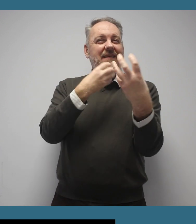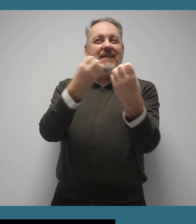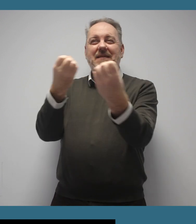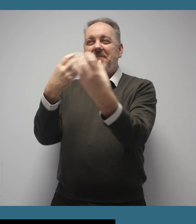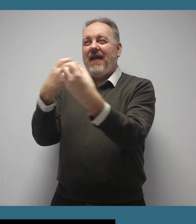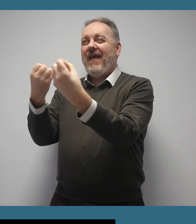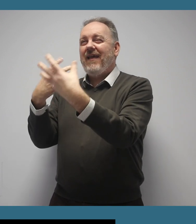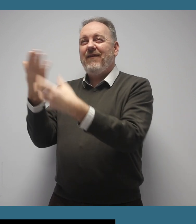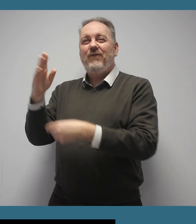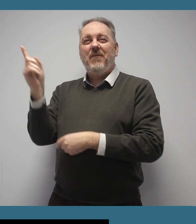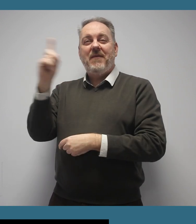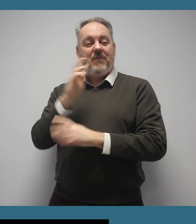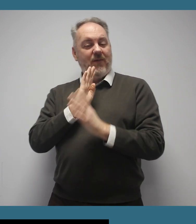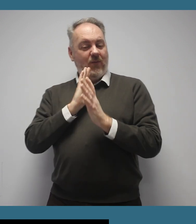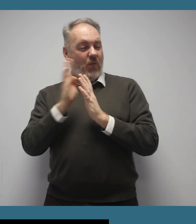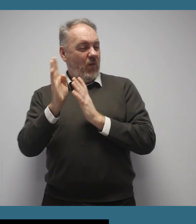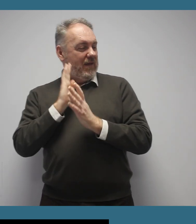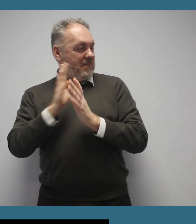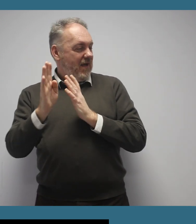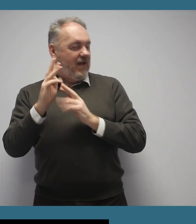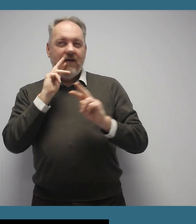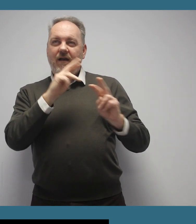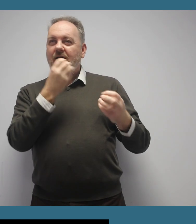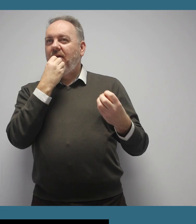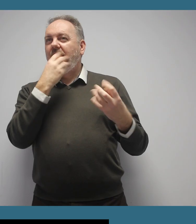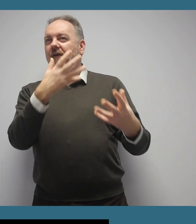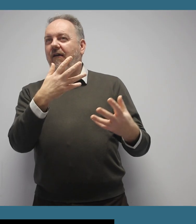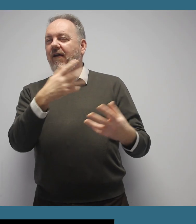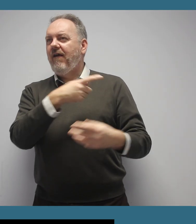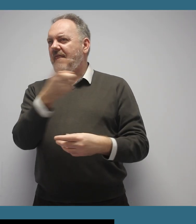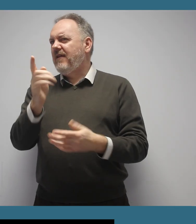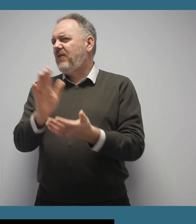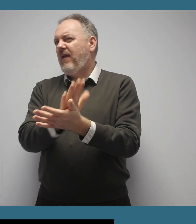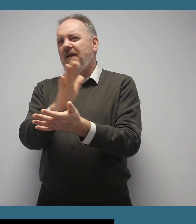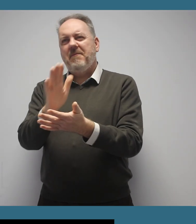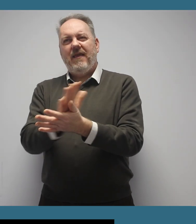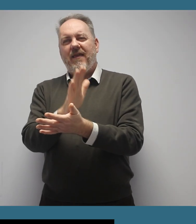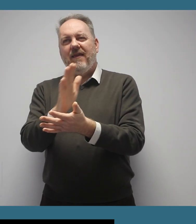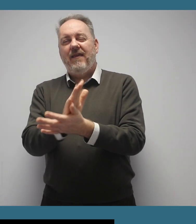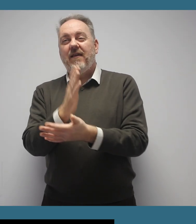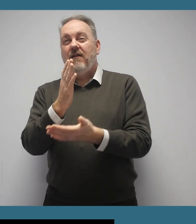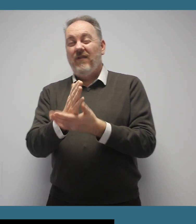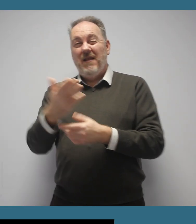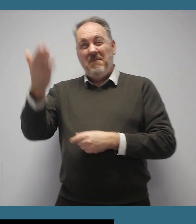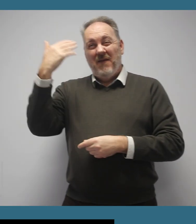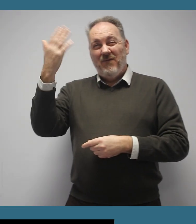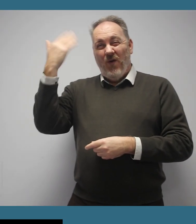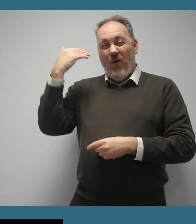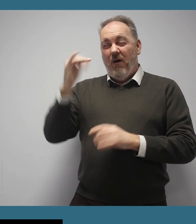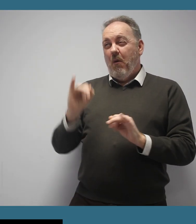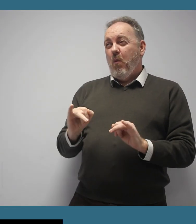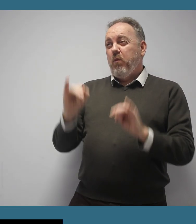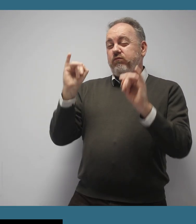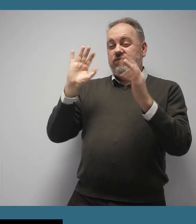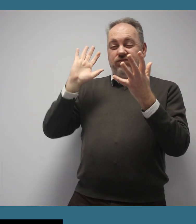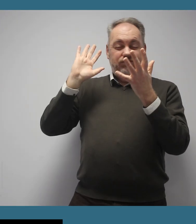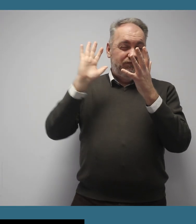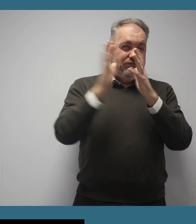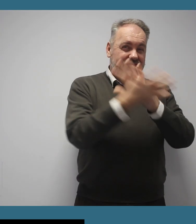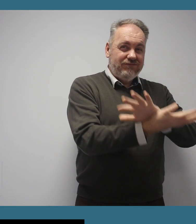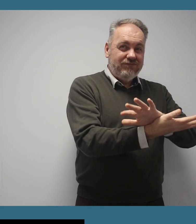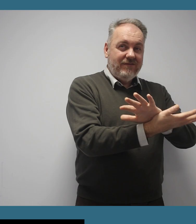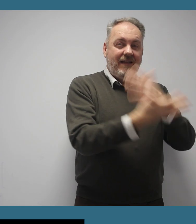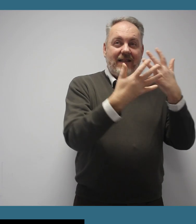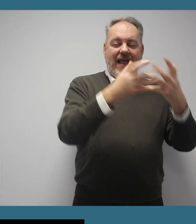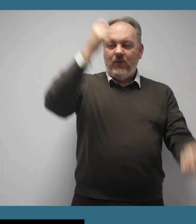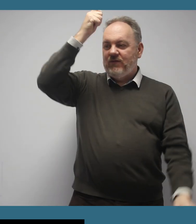walking past. And then actually, when you look at what it came from, when it was derelict, it's a complete transformation. It's